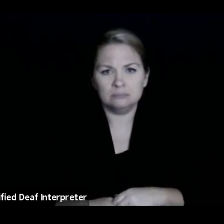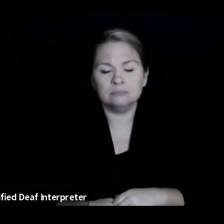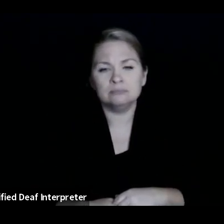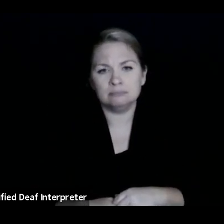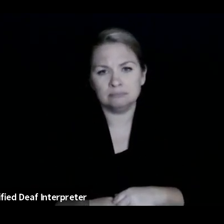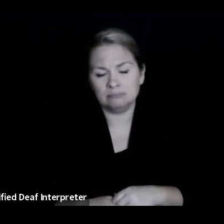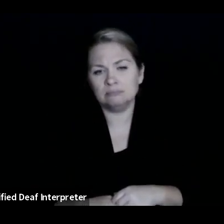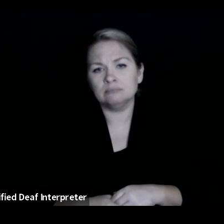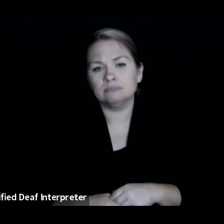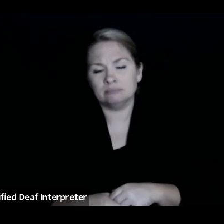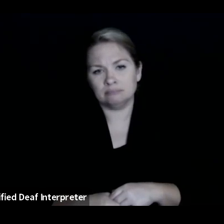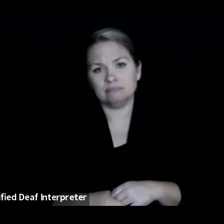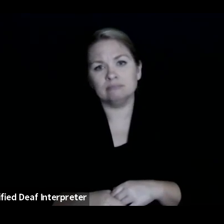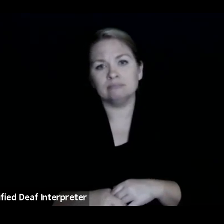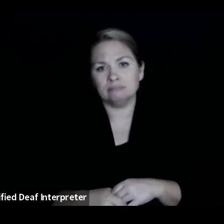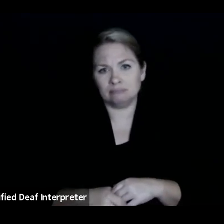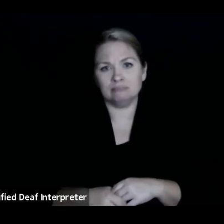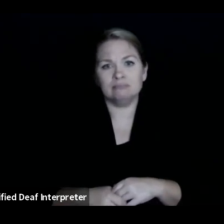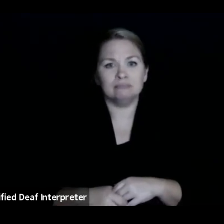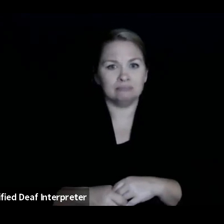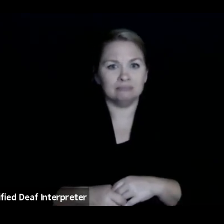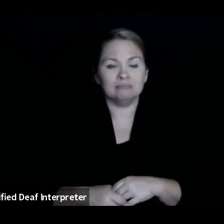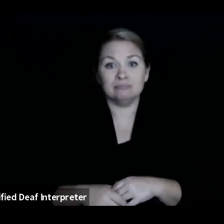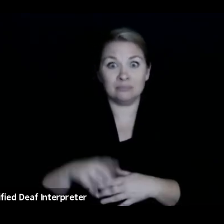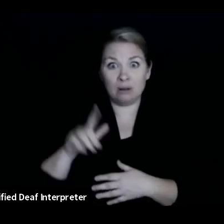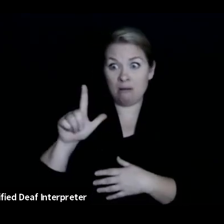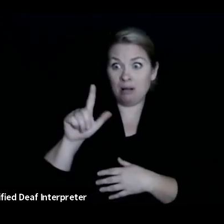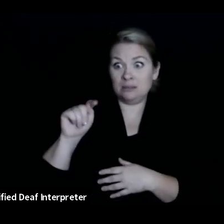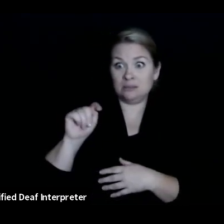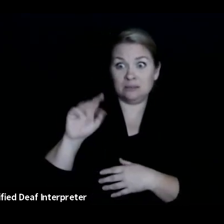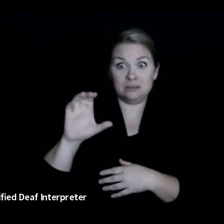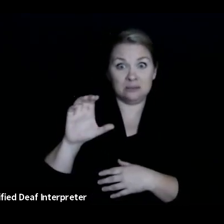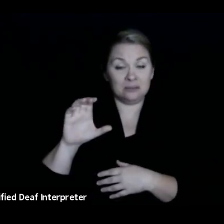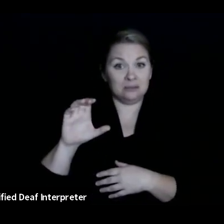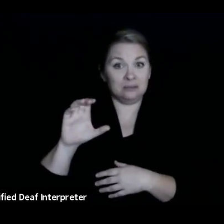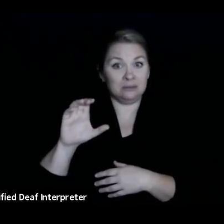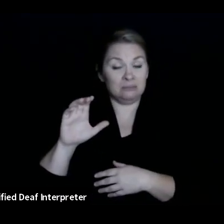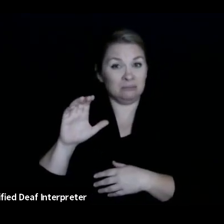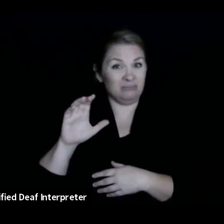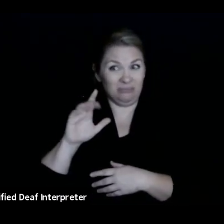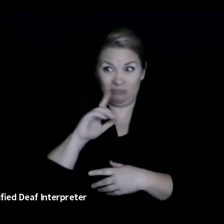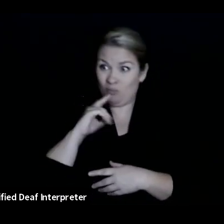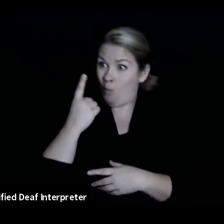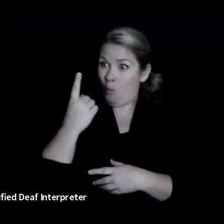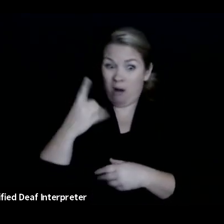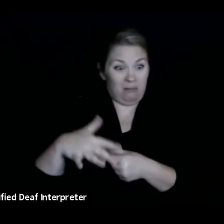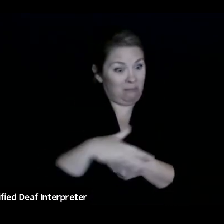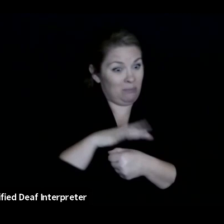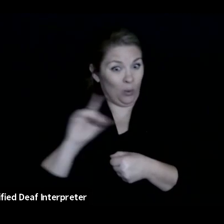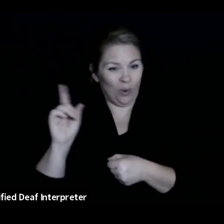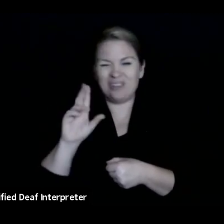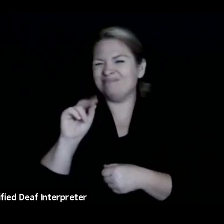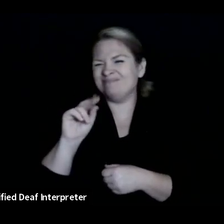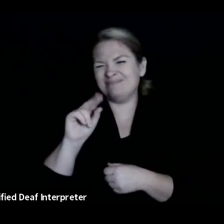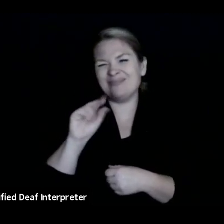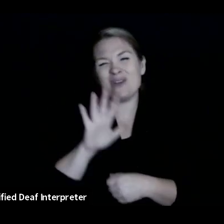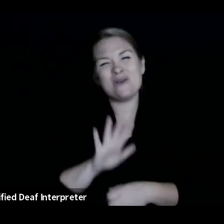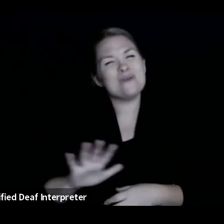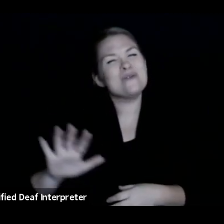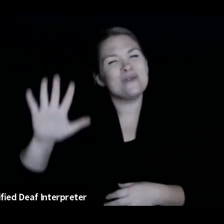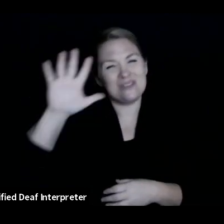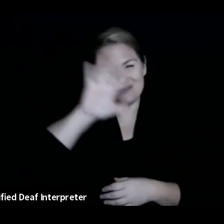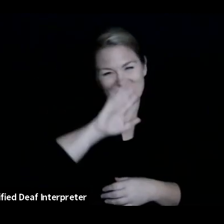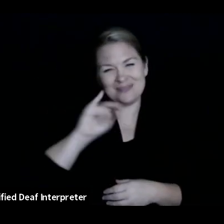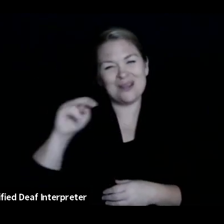facility. They are at multiple facilities across the state. And so that means we now have multiple facilities that have to